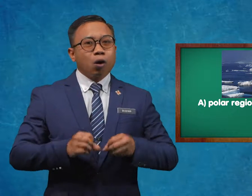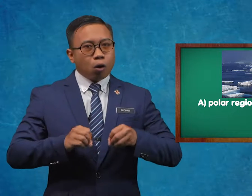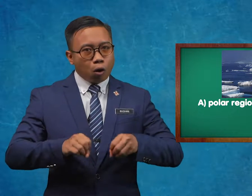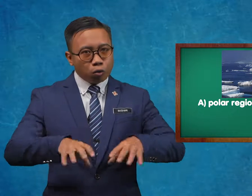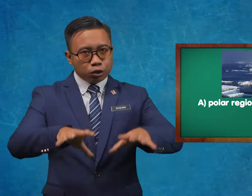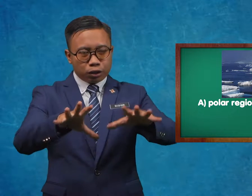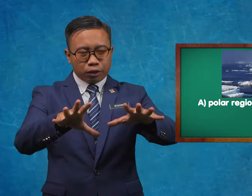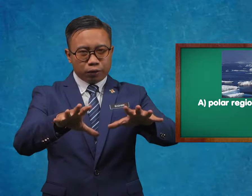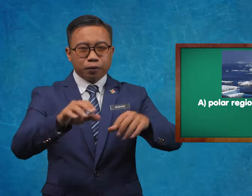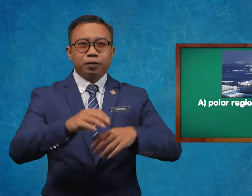Ocean.